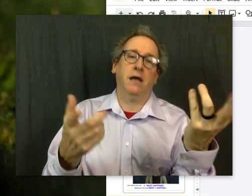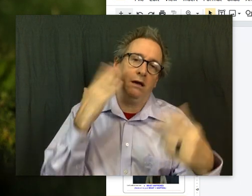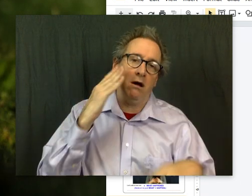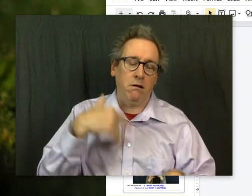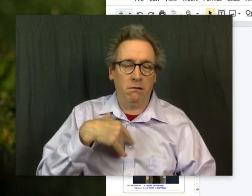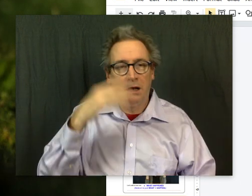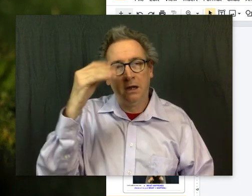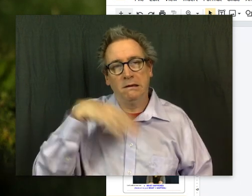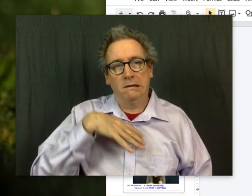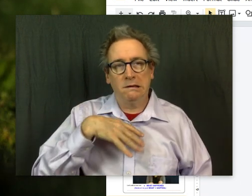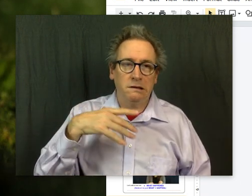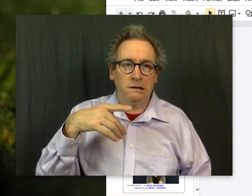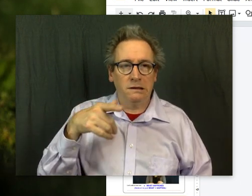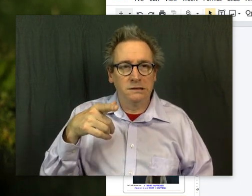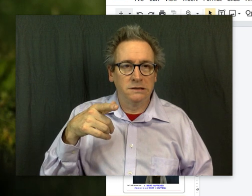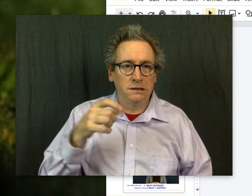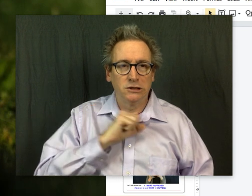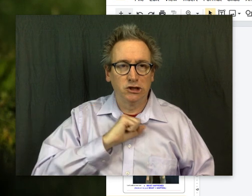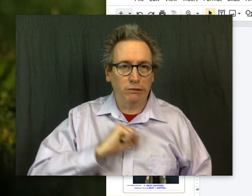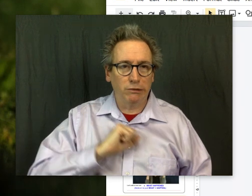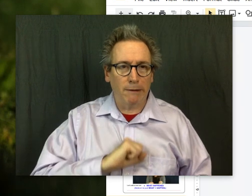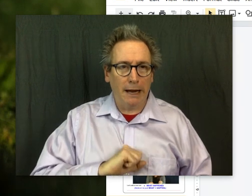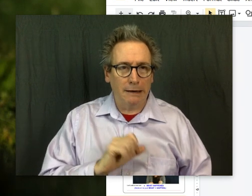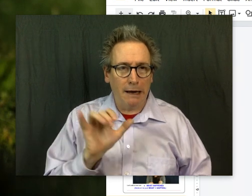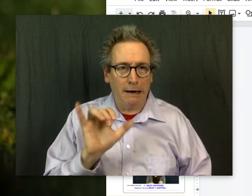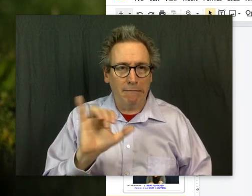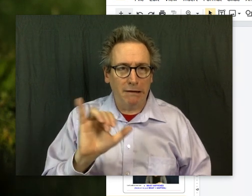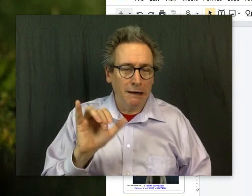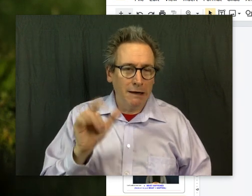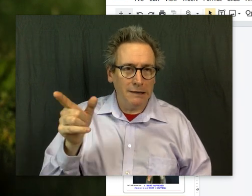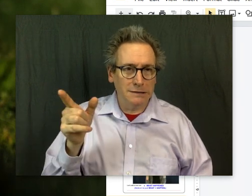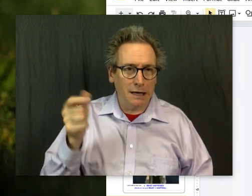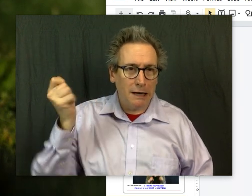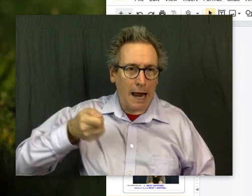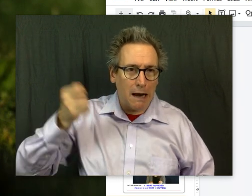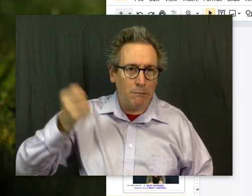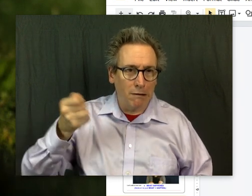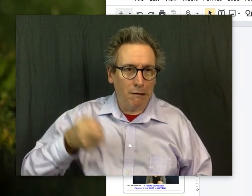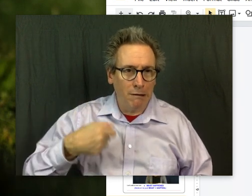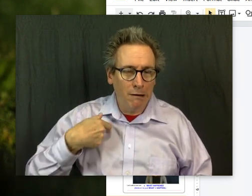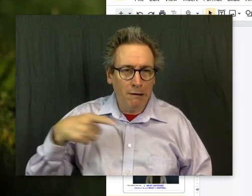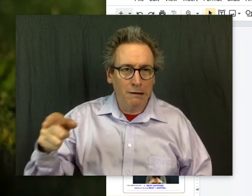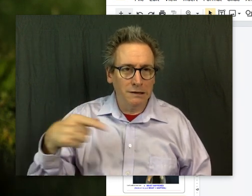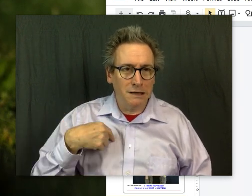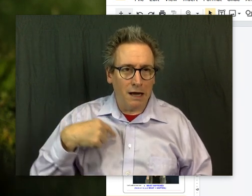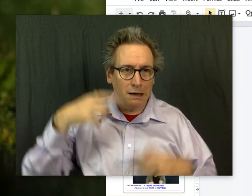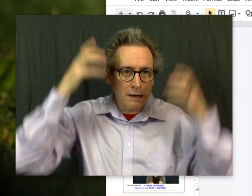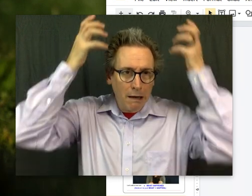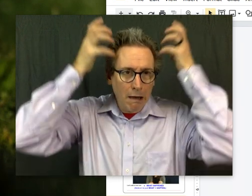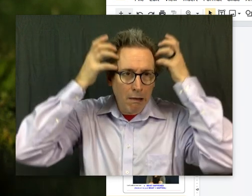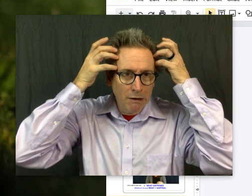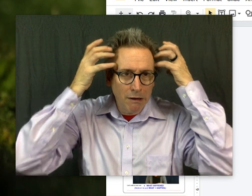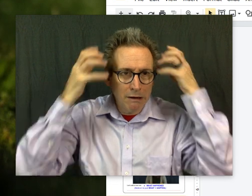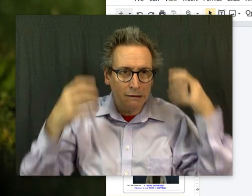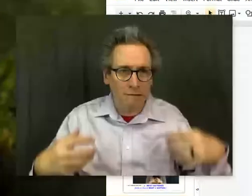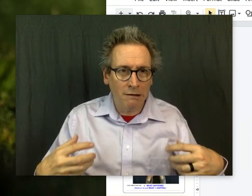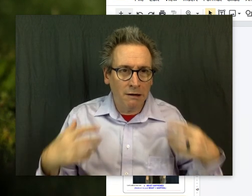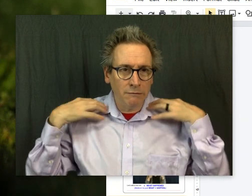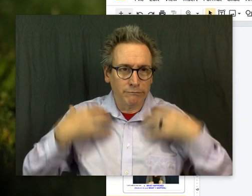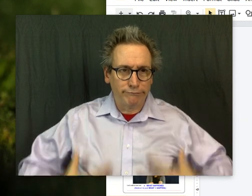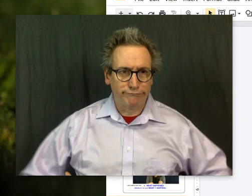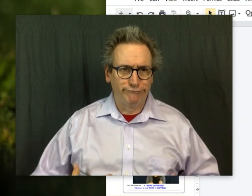okay, it's the Superman kind of like, he's got a hammer, and he's got like a helmet